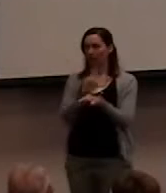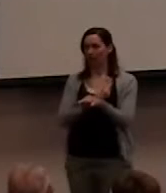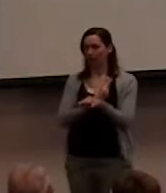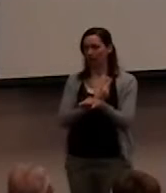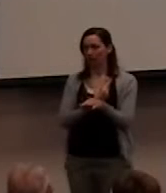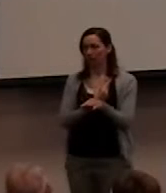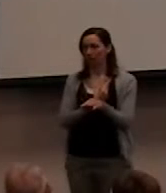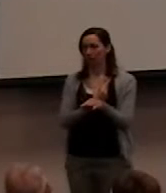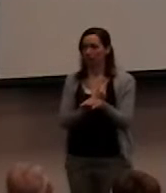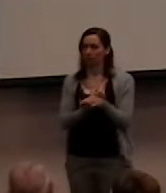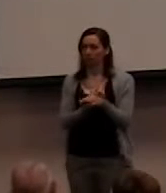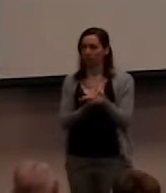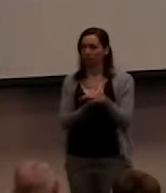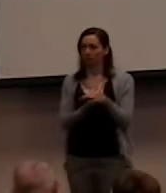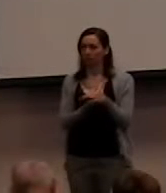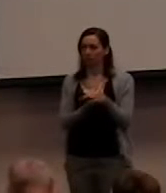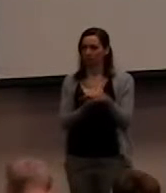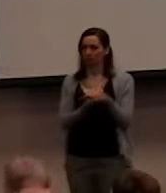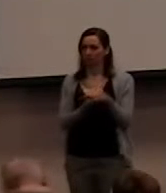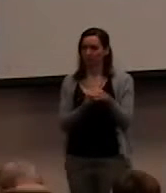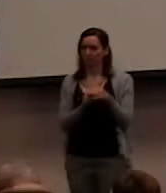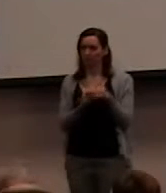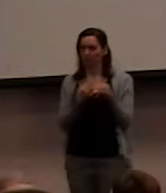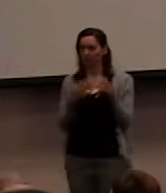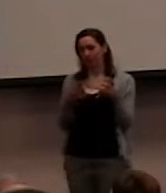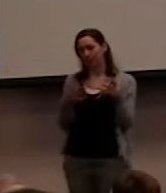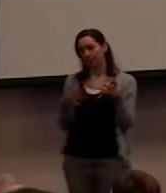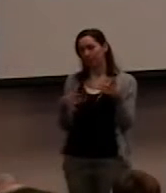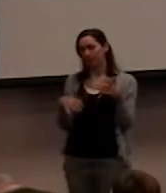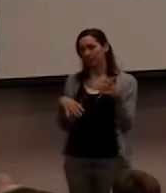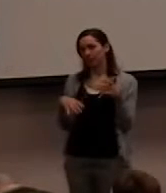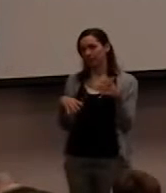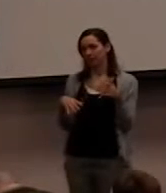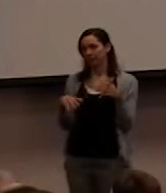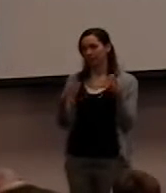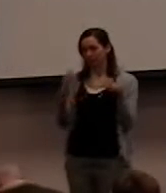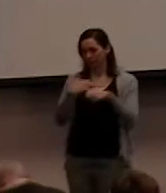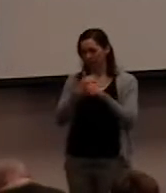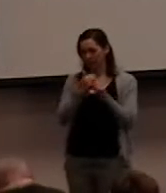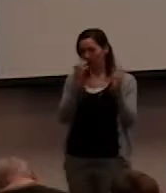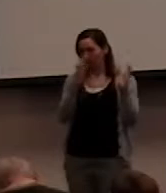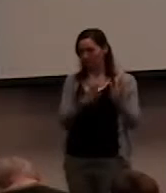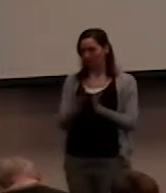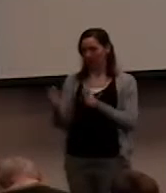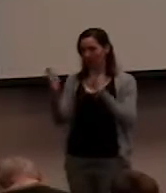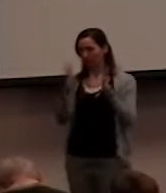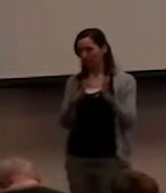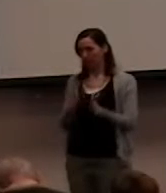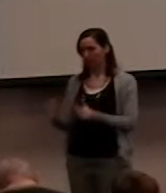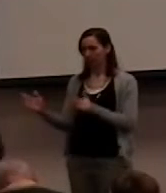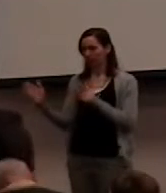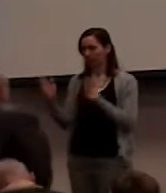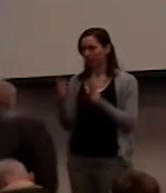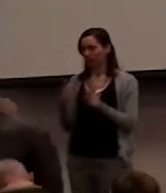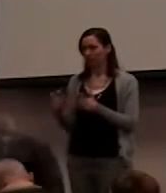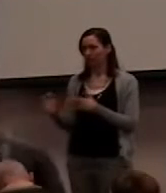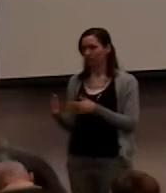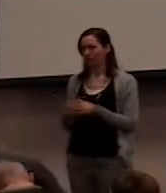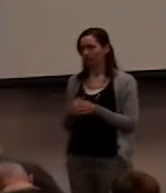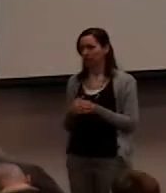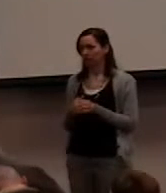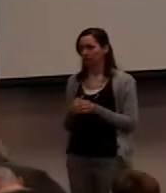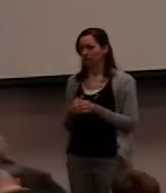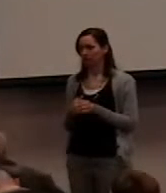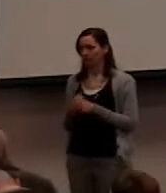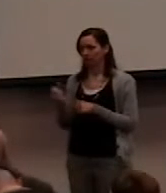servant is given a task. He has a specific task. Now, accompanying that particular task, there